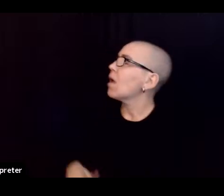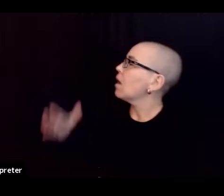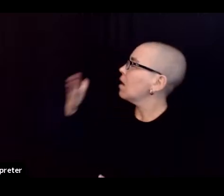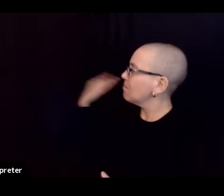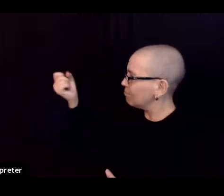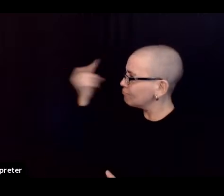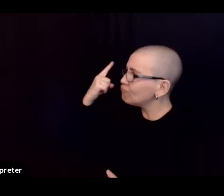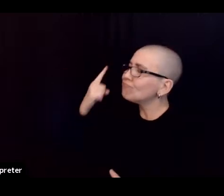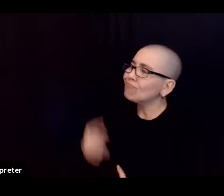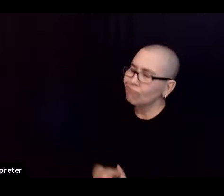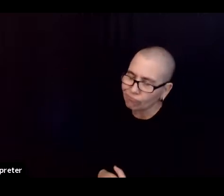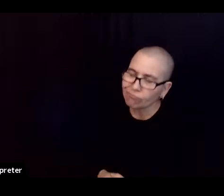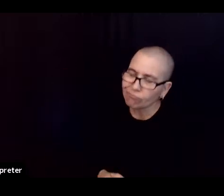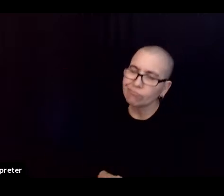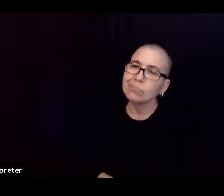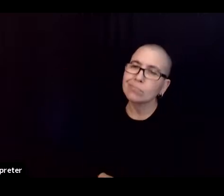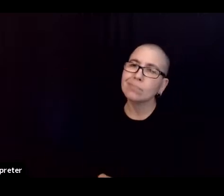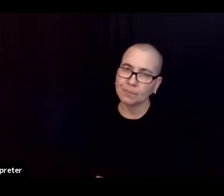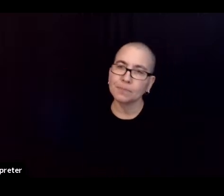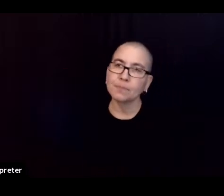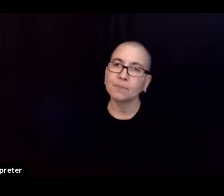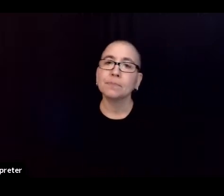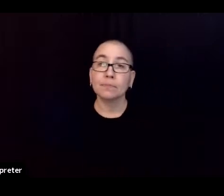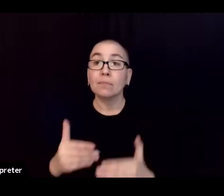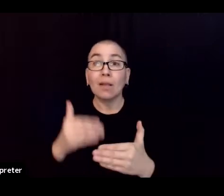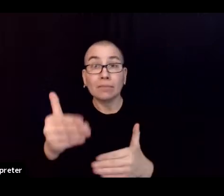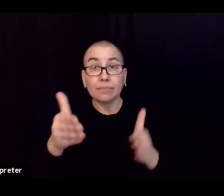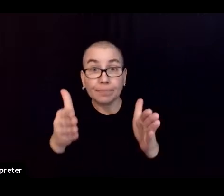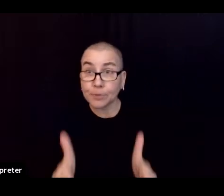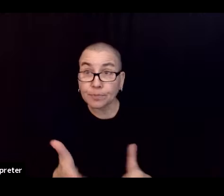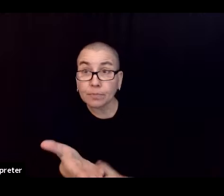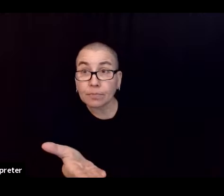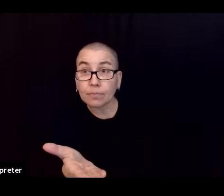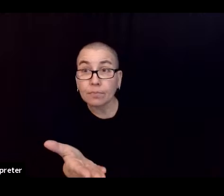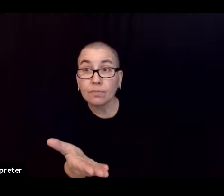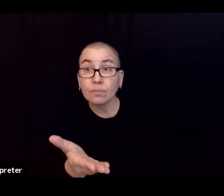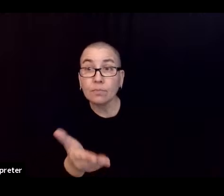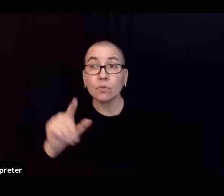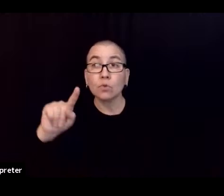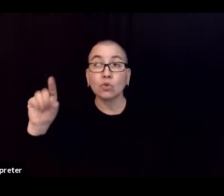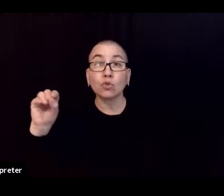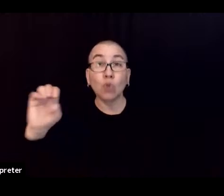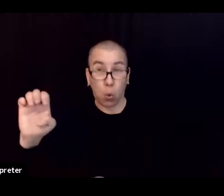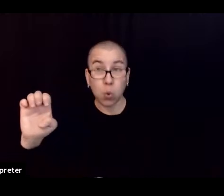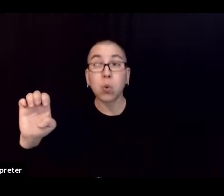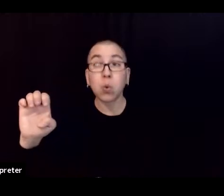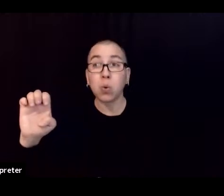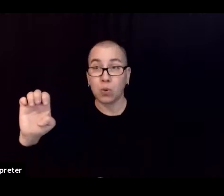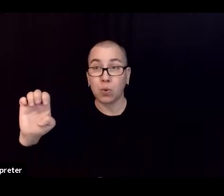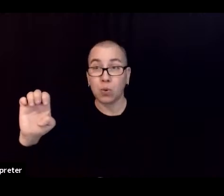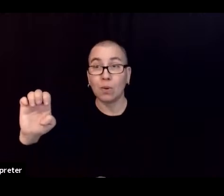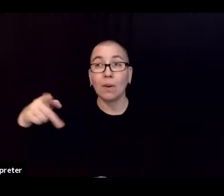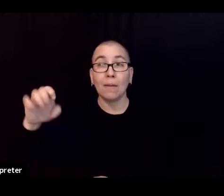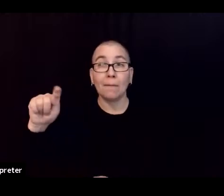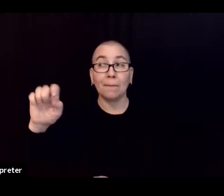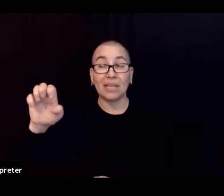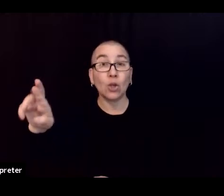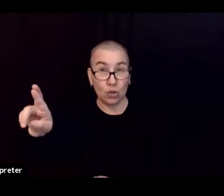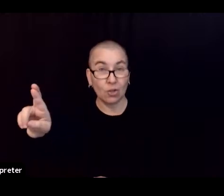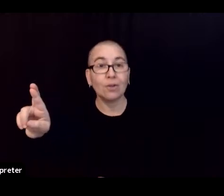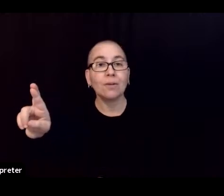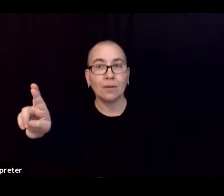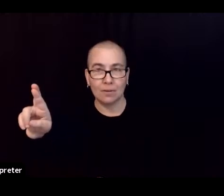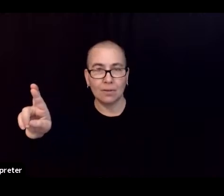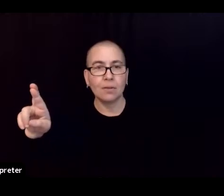Your next question comes from the line of Joey Peters from Sahan Journal. Your line is now open.